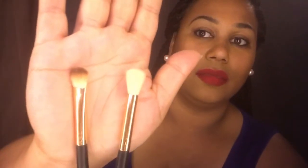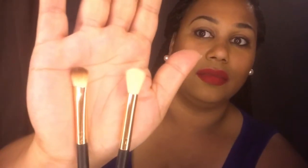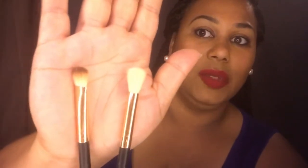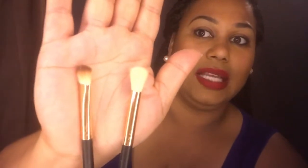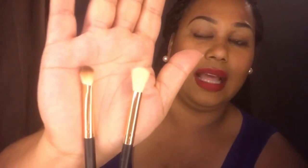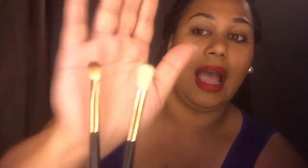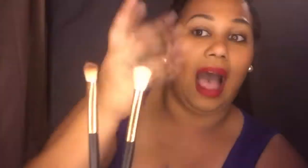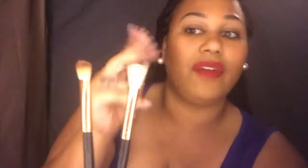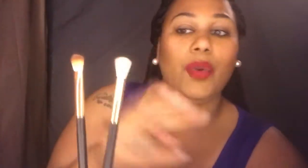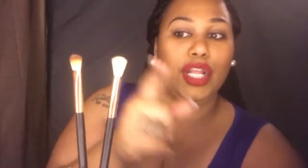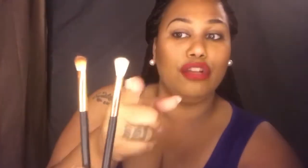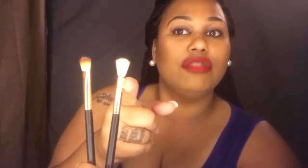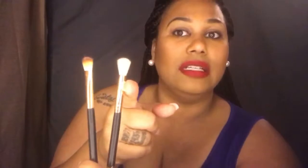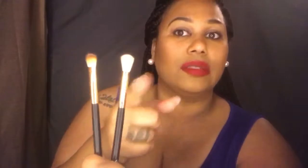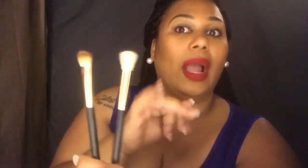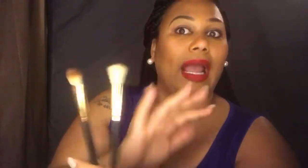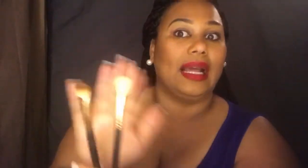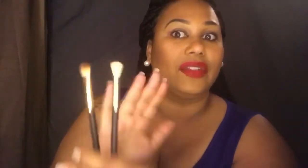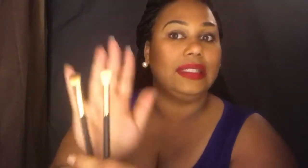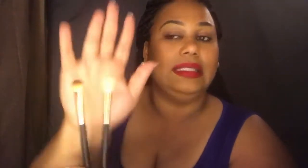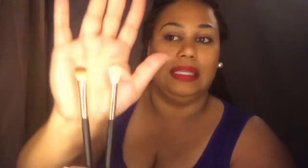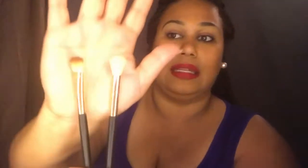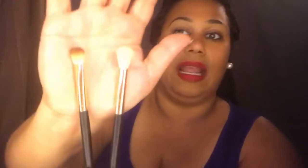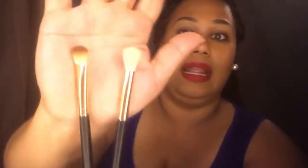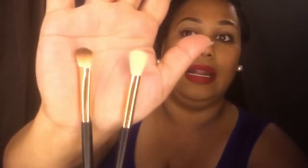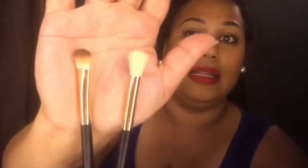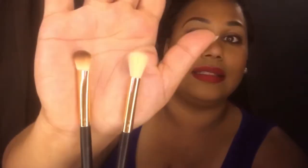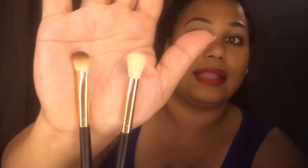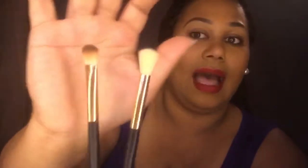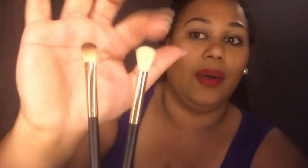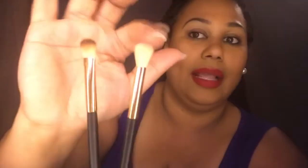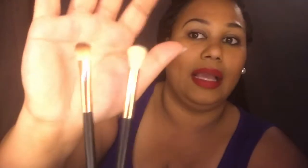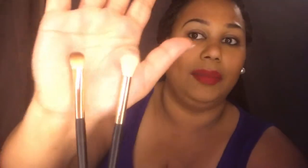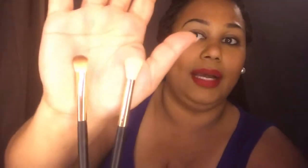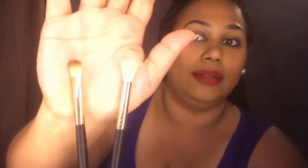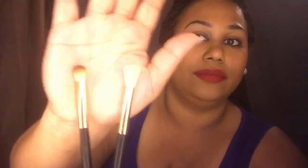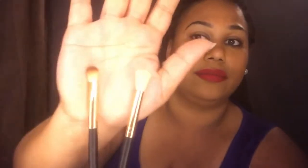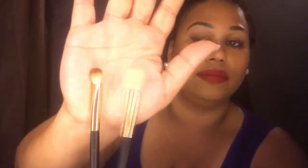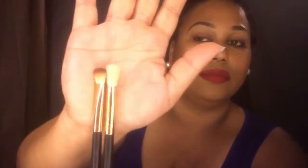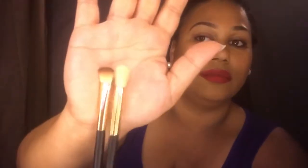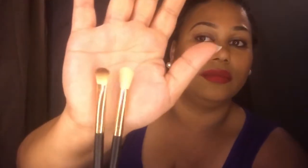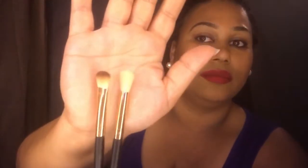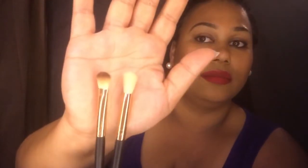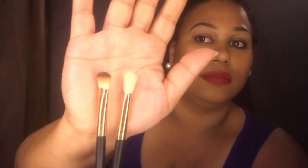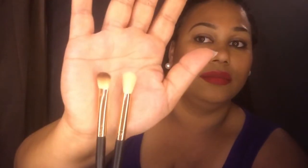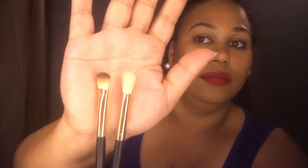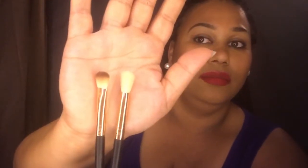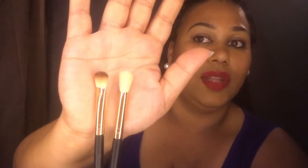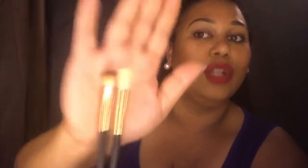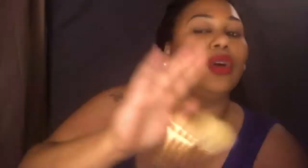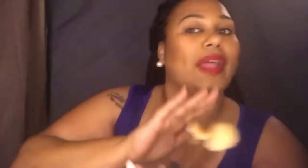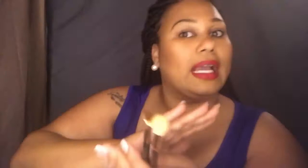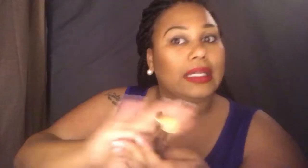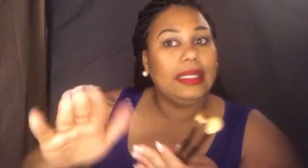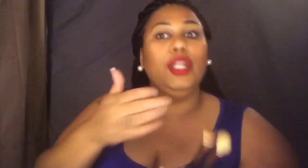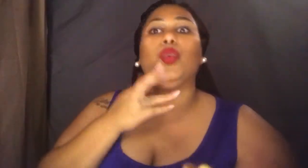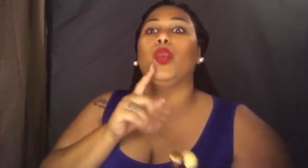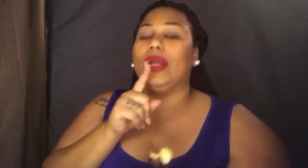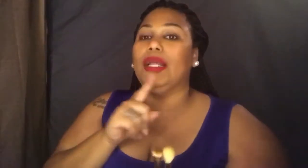You see that? I've already used this one and I've cleaned it, and this is how it came out. So they cleaned really,